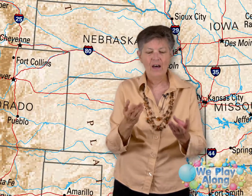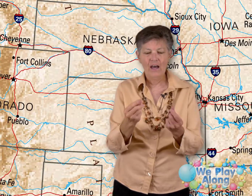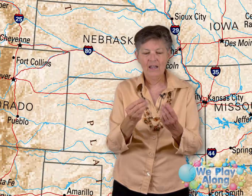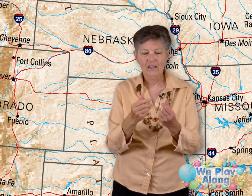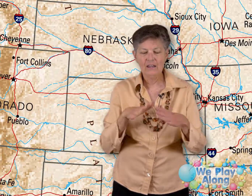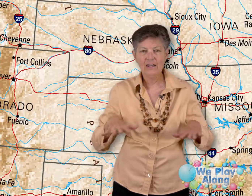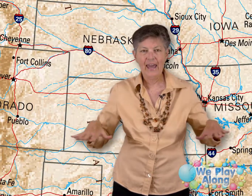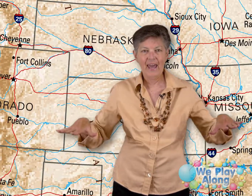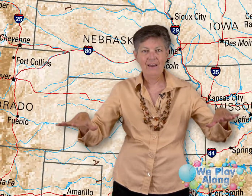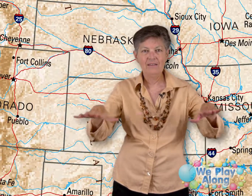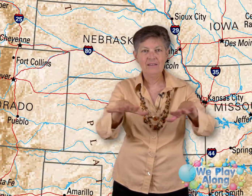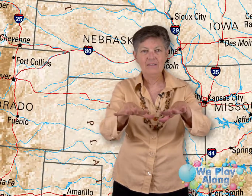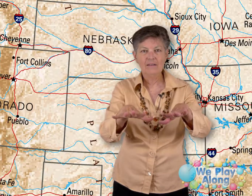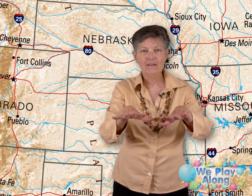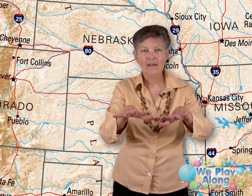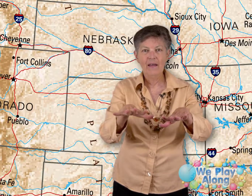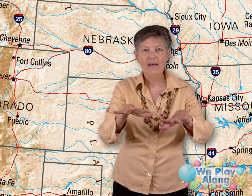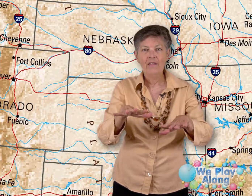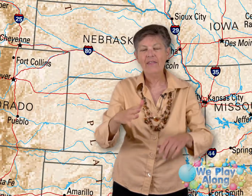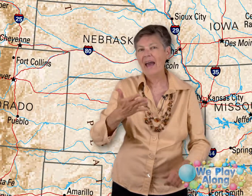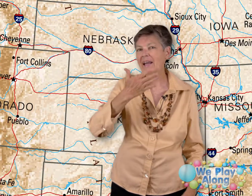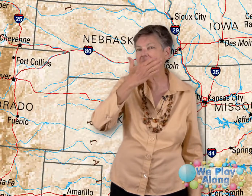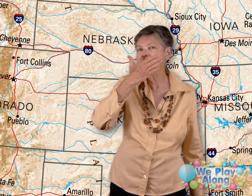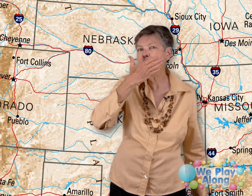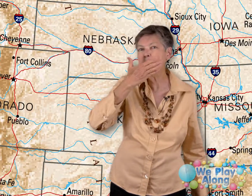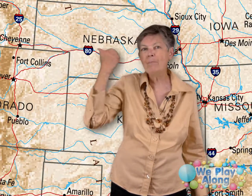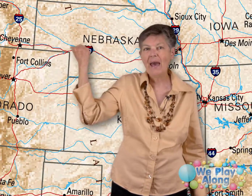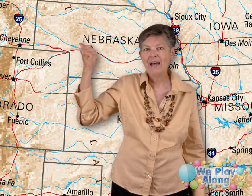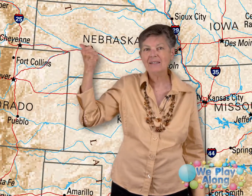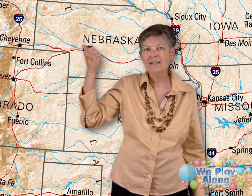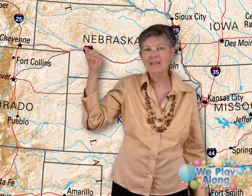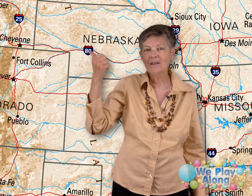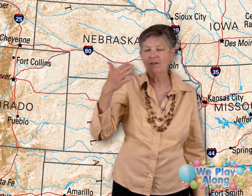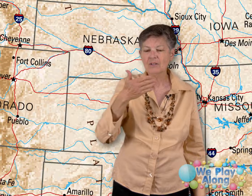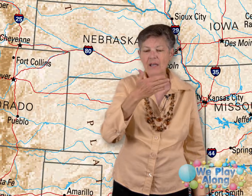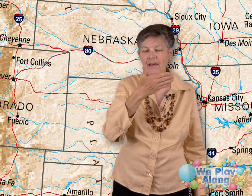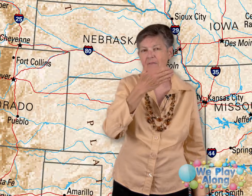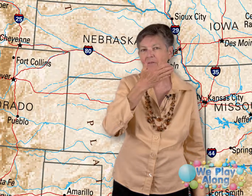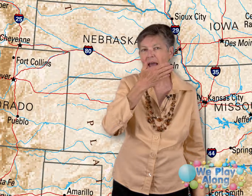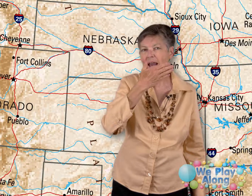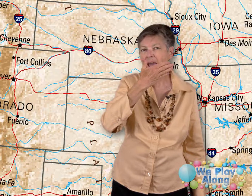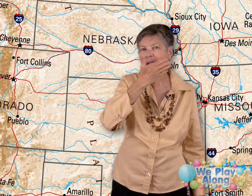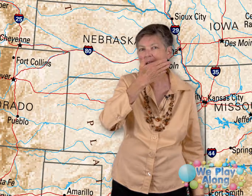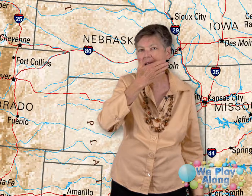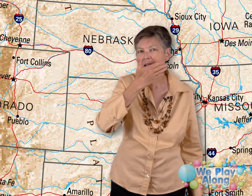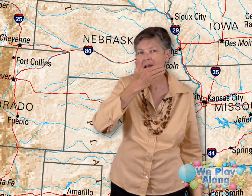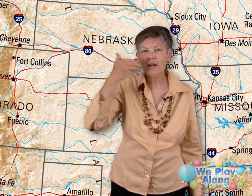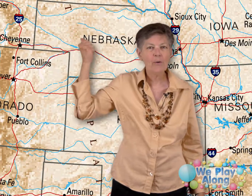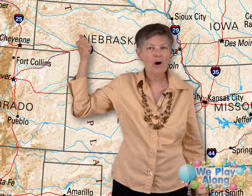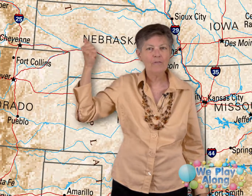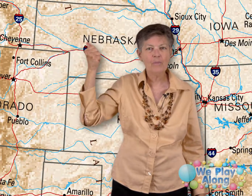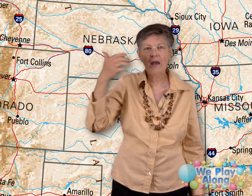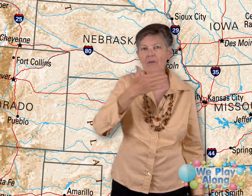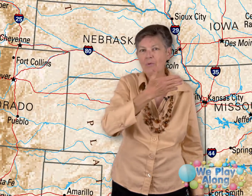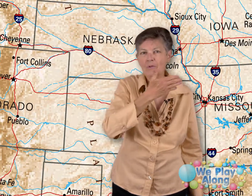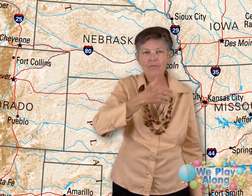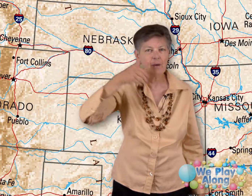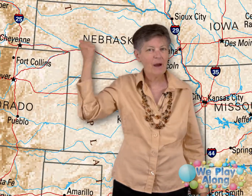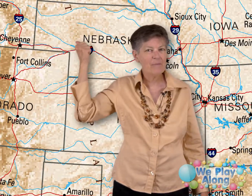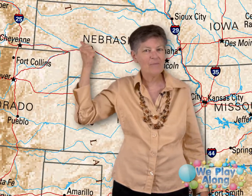The land that is best. Take that flat hand and come off your mouth with your thumb up